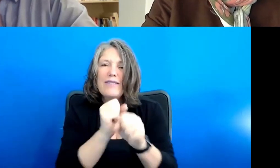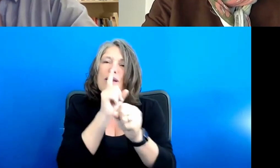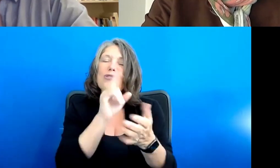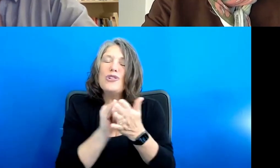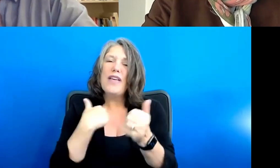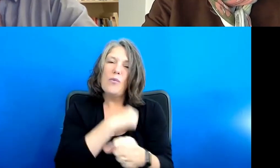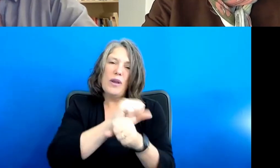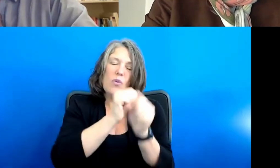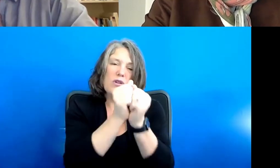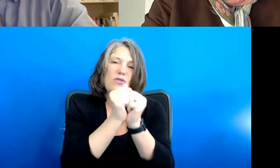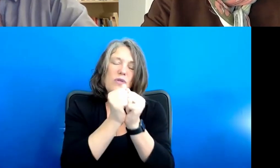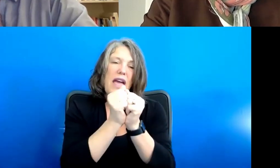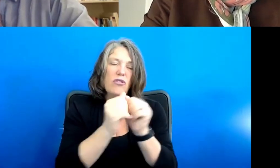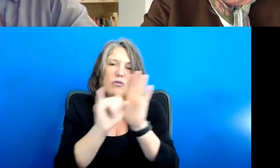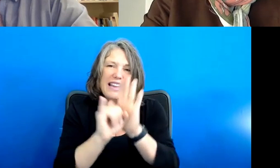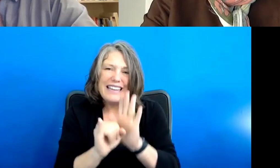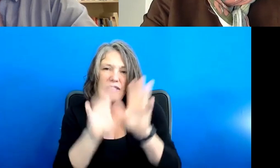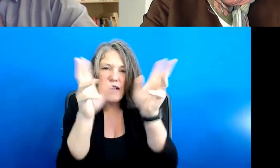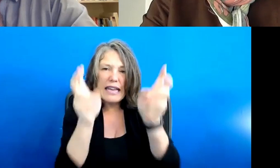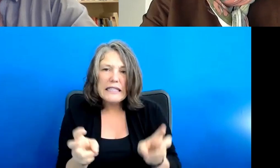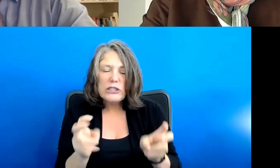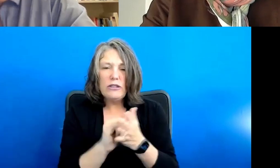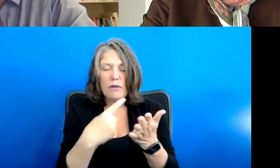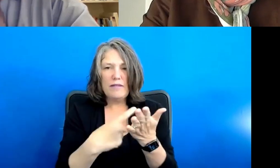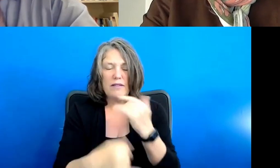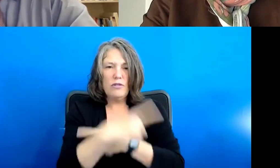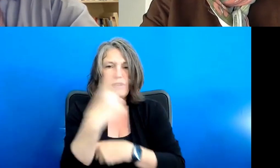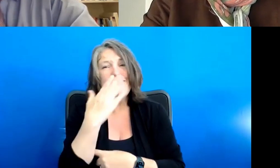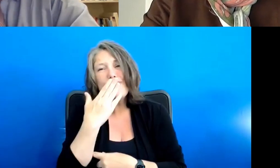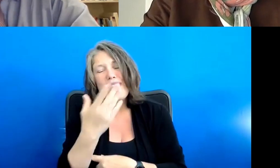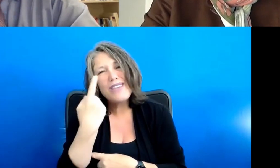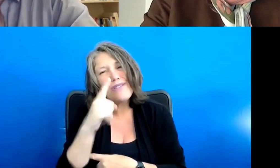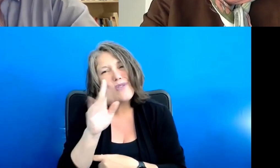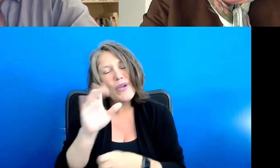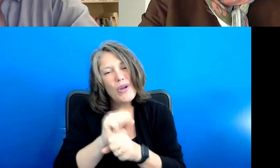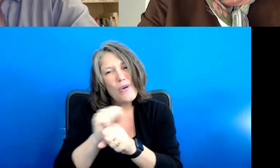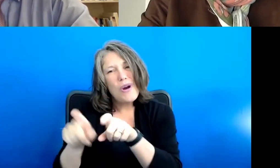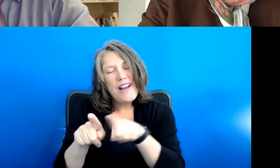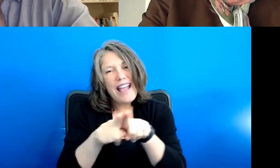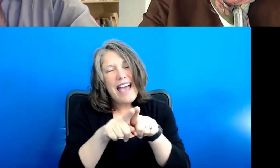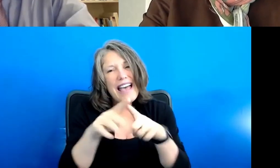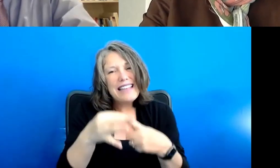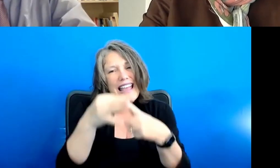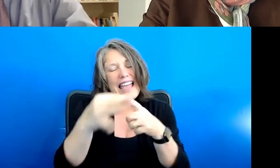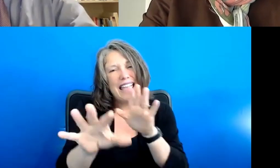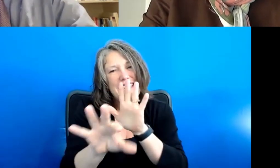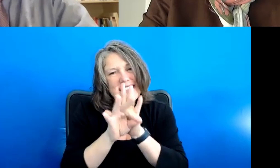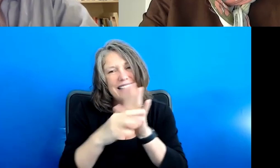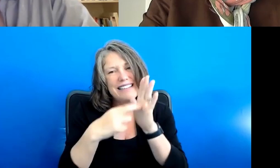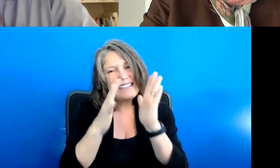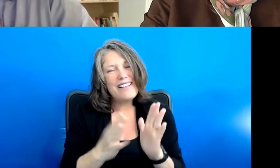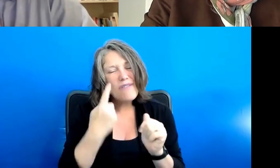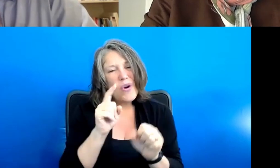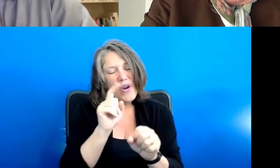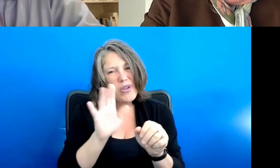address the issues that have been identified today. So thank you for your work as the Special Rapporteur for people with disabilities at the UN.